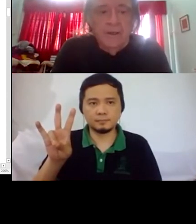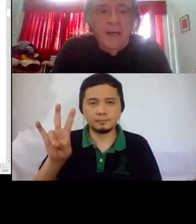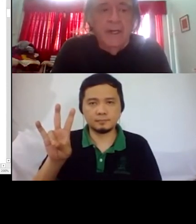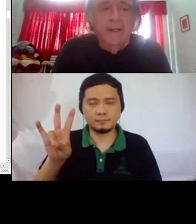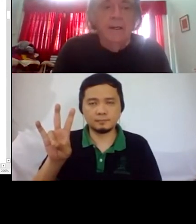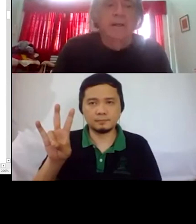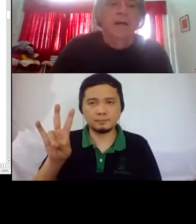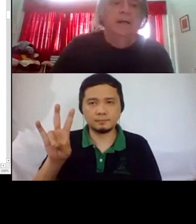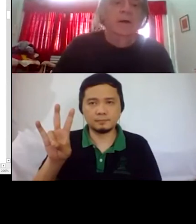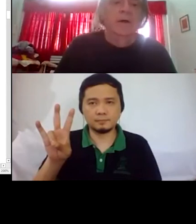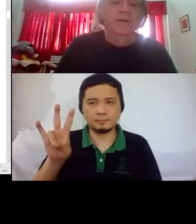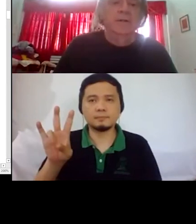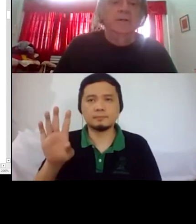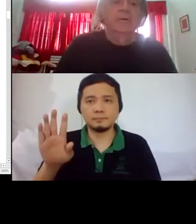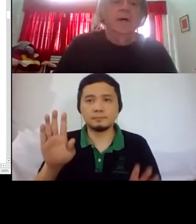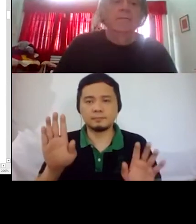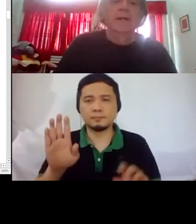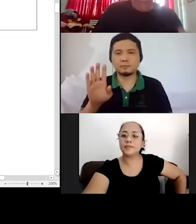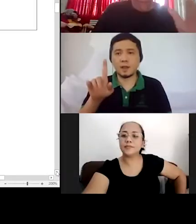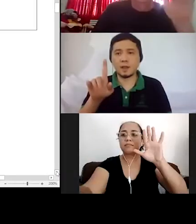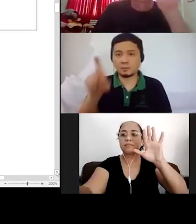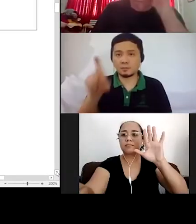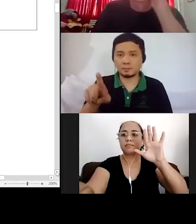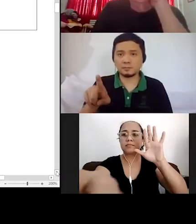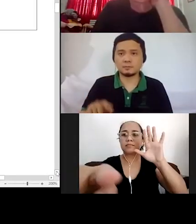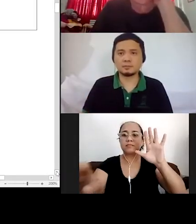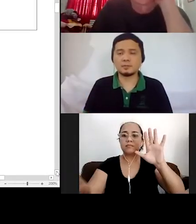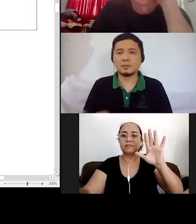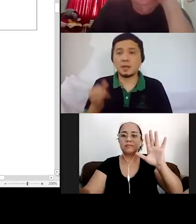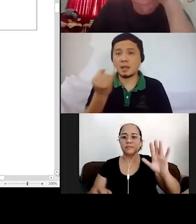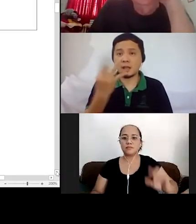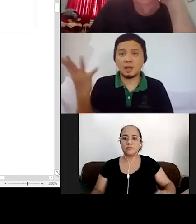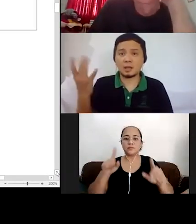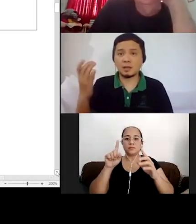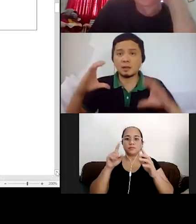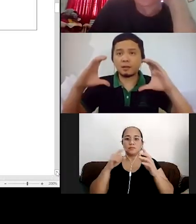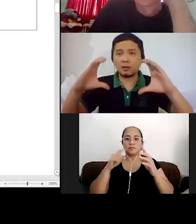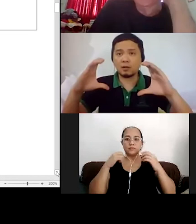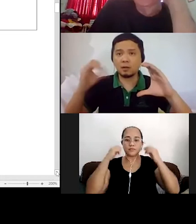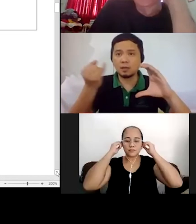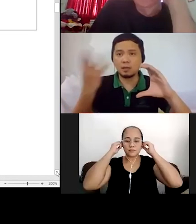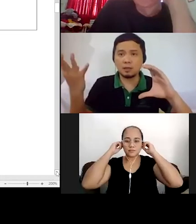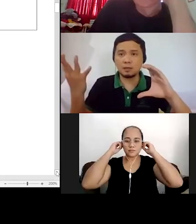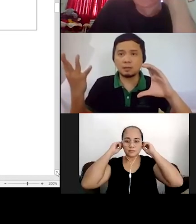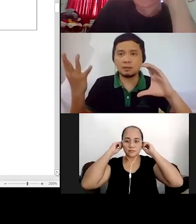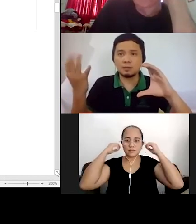Okay, so how many, question 2, how many clauses in this sentence?